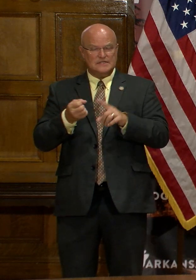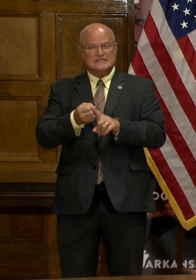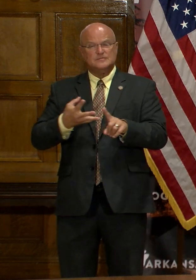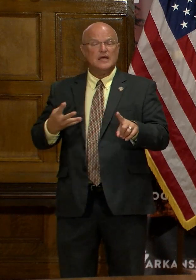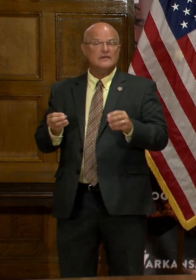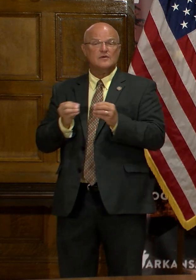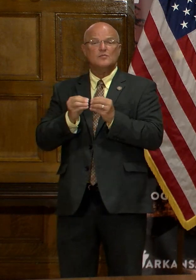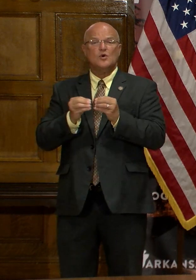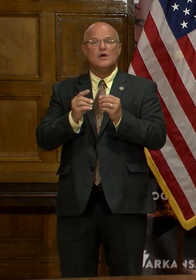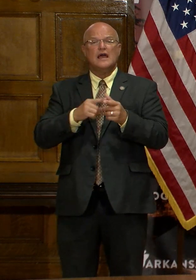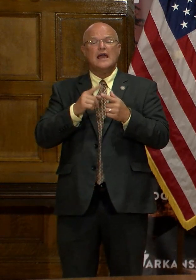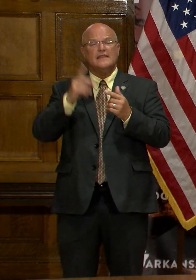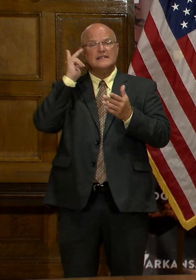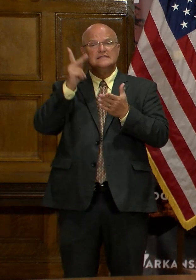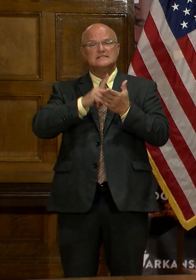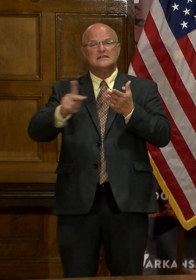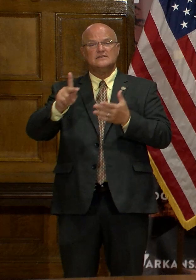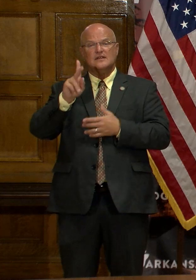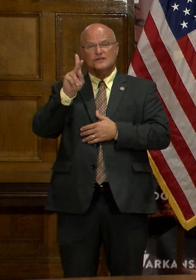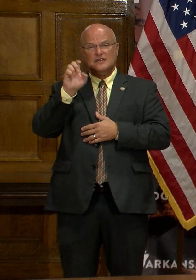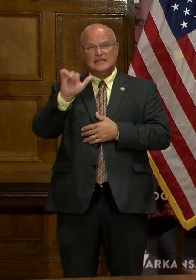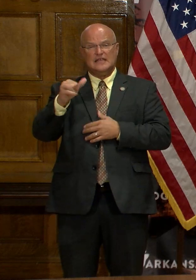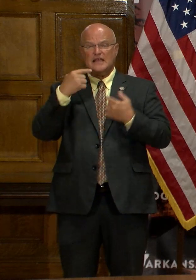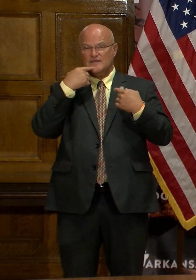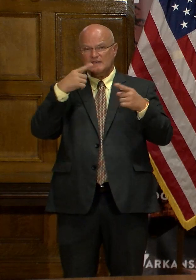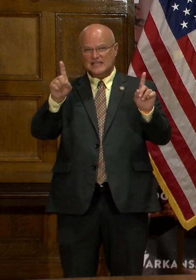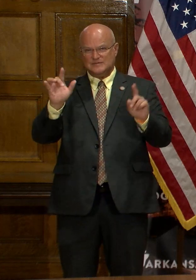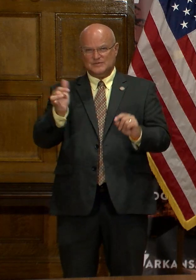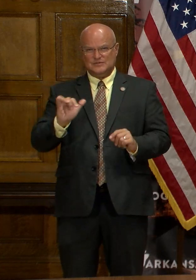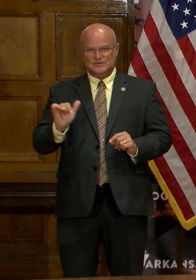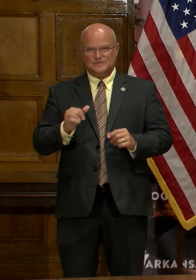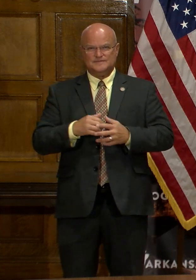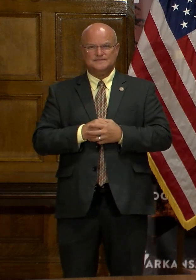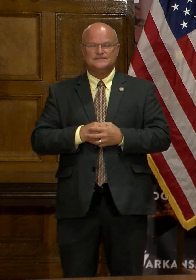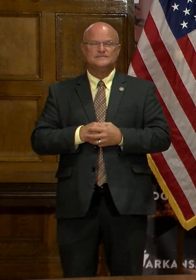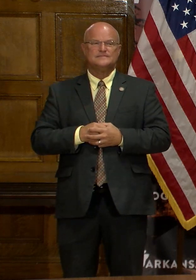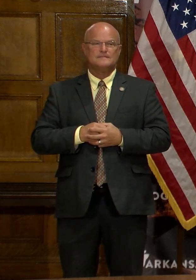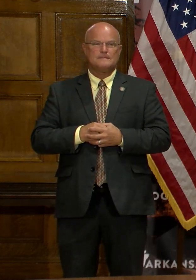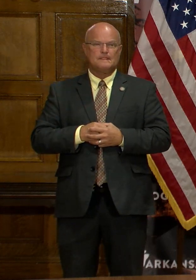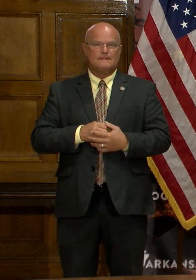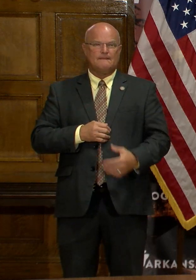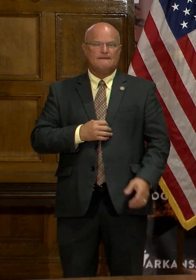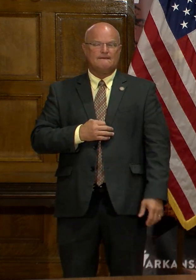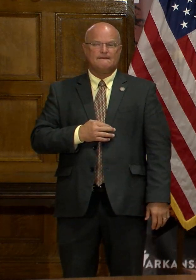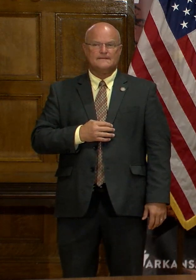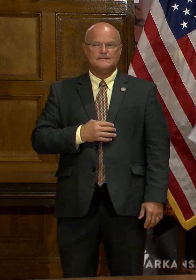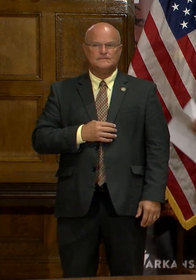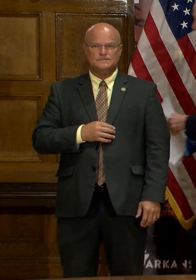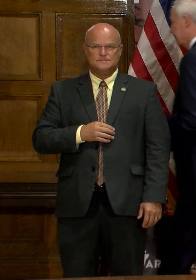it. And then Secretary Key will also have an announcement to make shortly.